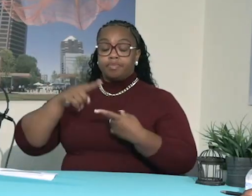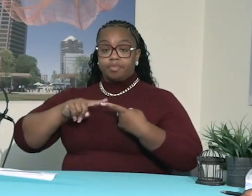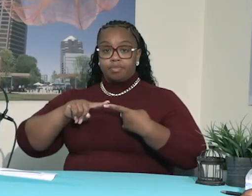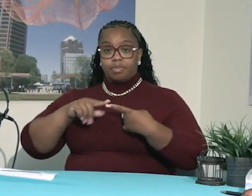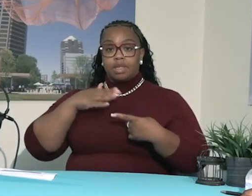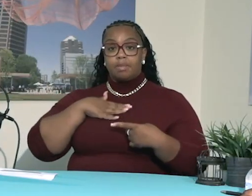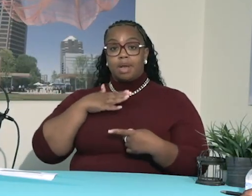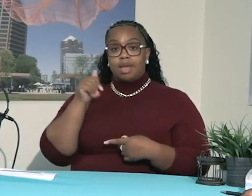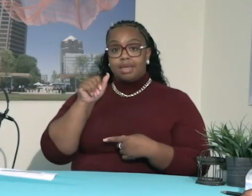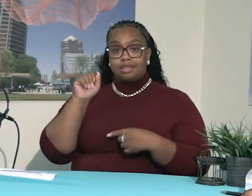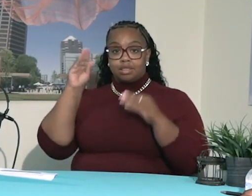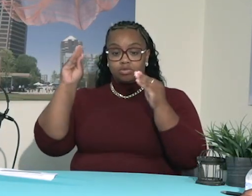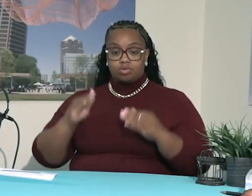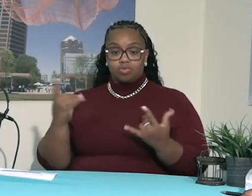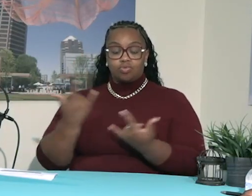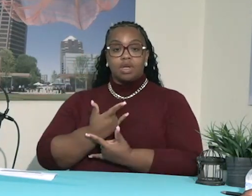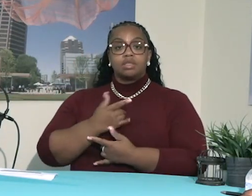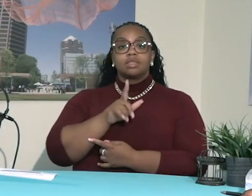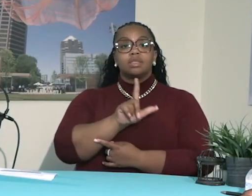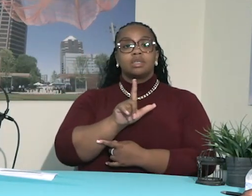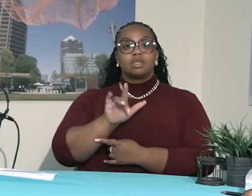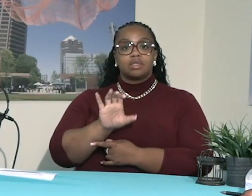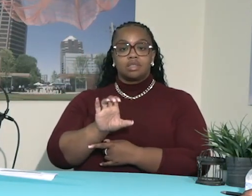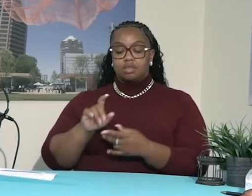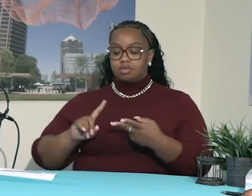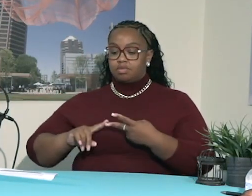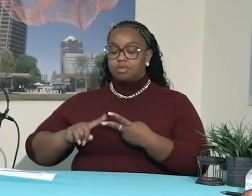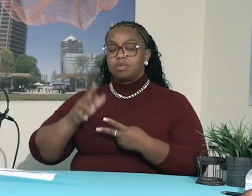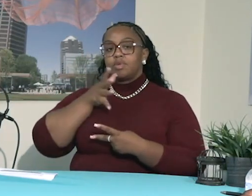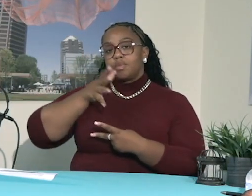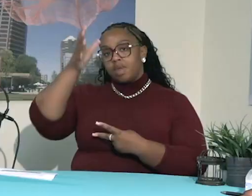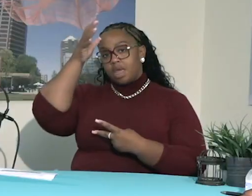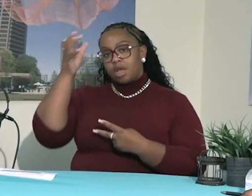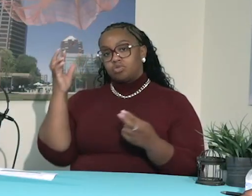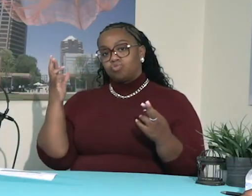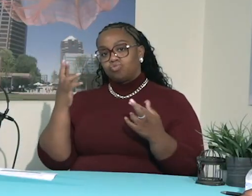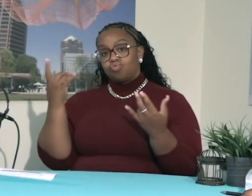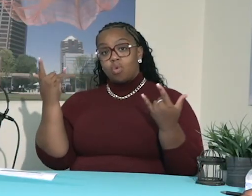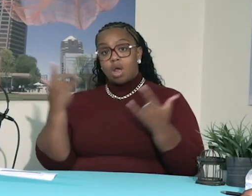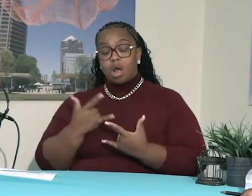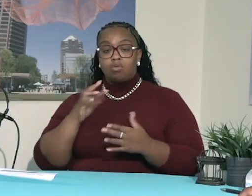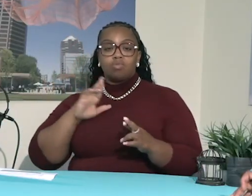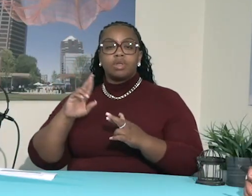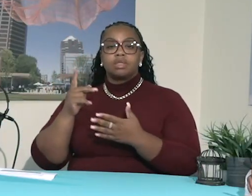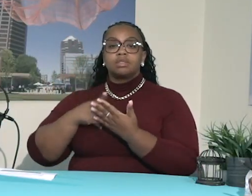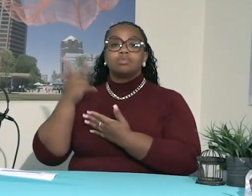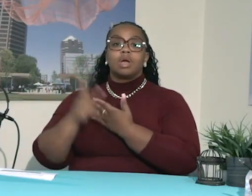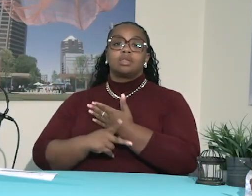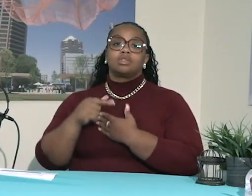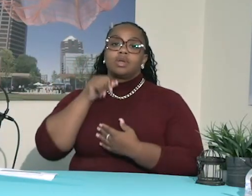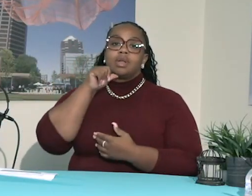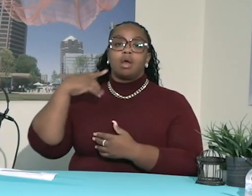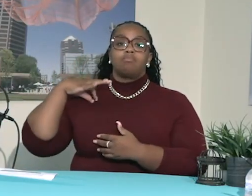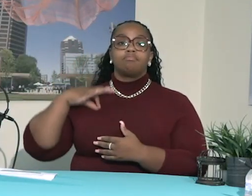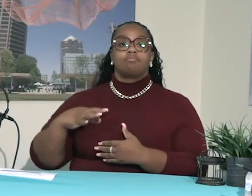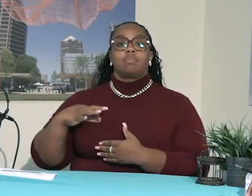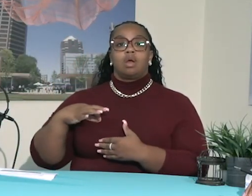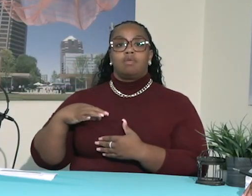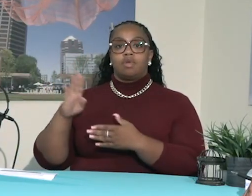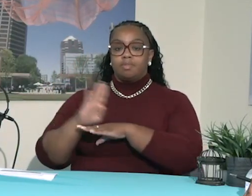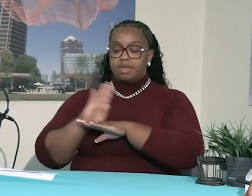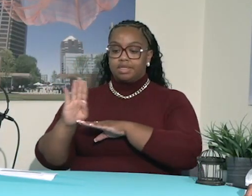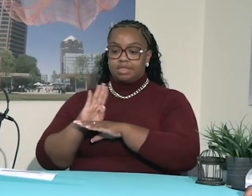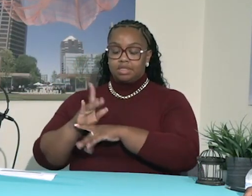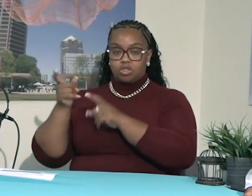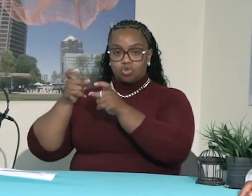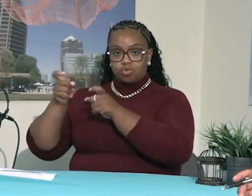an LLC. Parents Rock Readiness Project, that's our nonprofit entity, which is fully ran by our executive